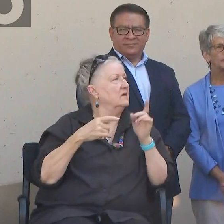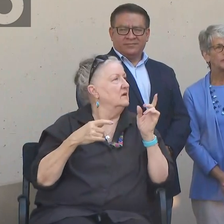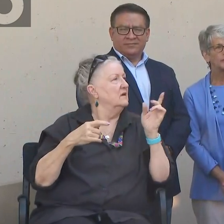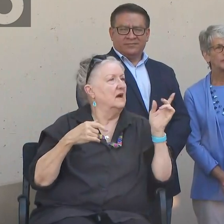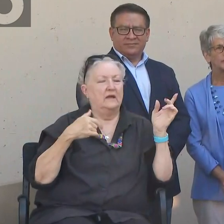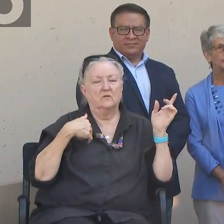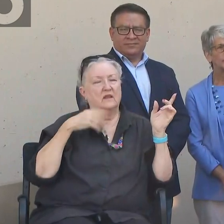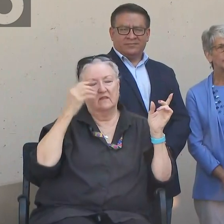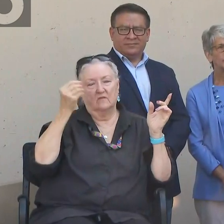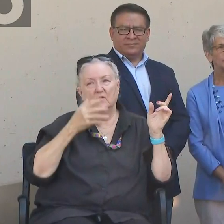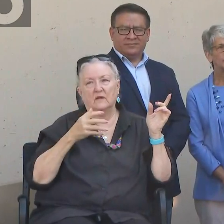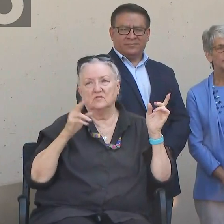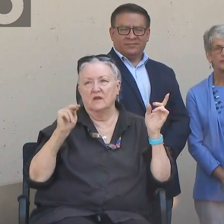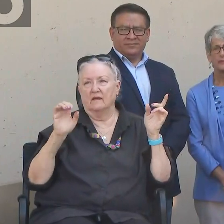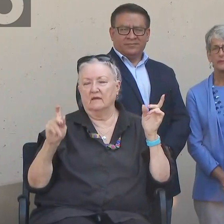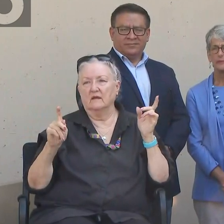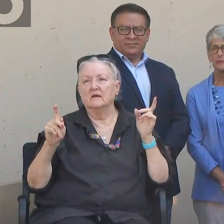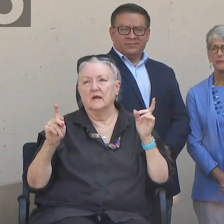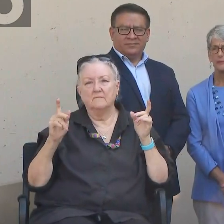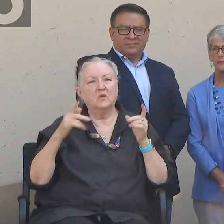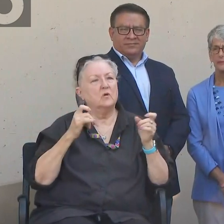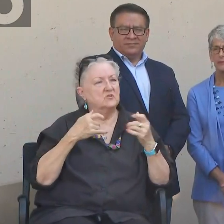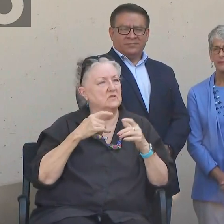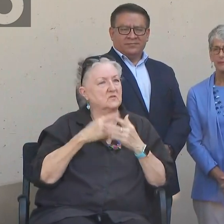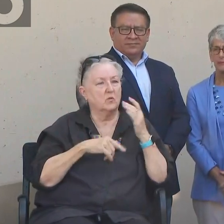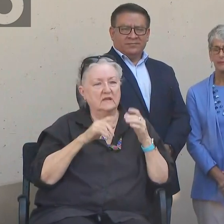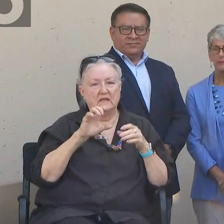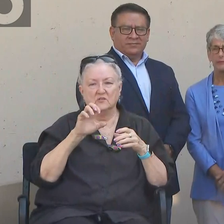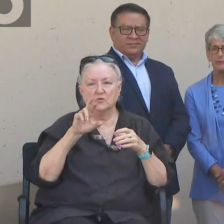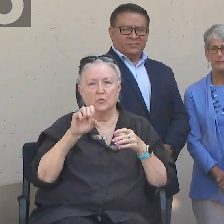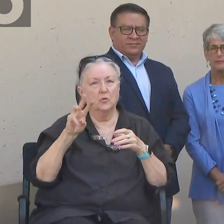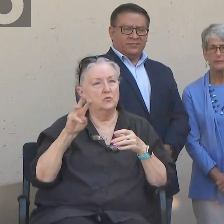I don't have that information, Nick. The question was, what has the crew